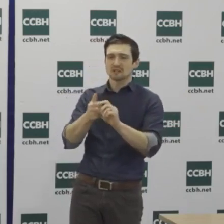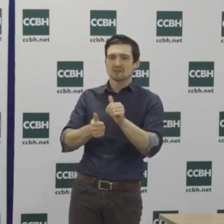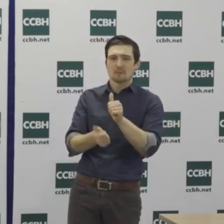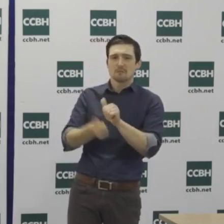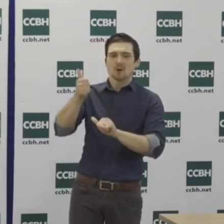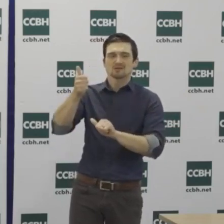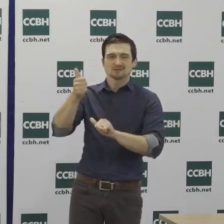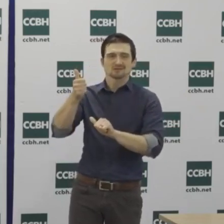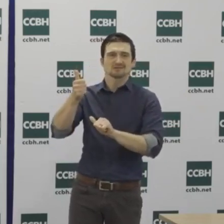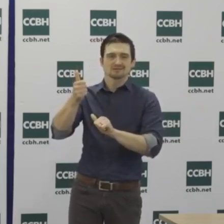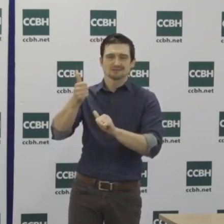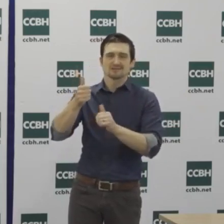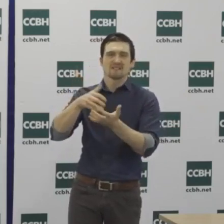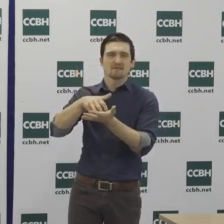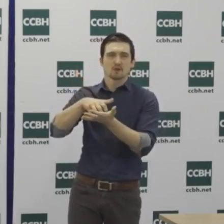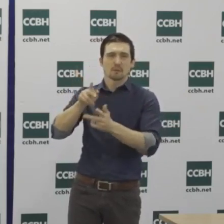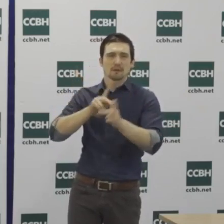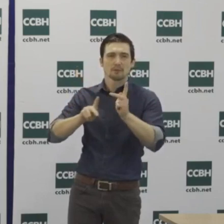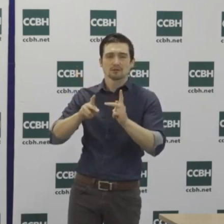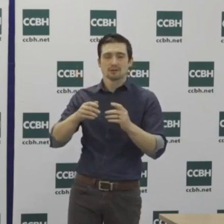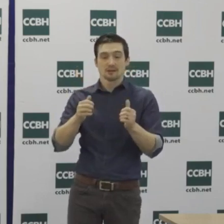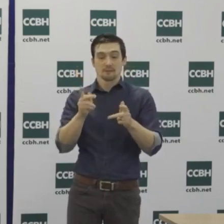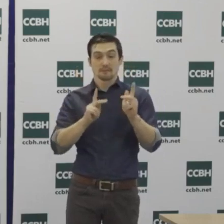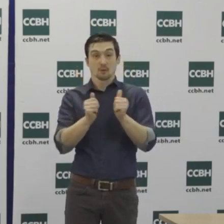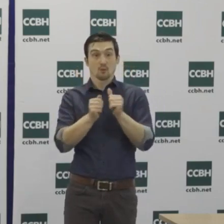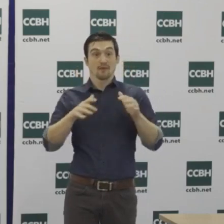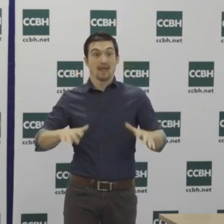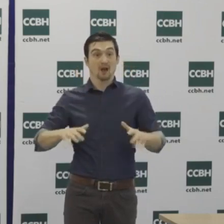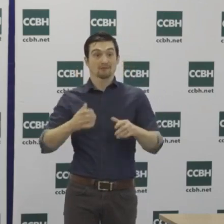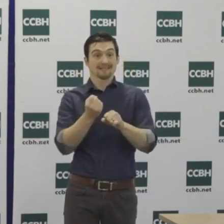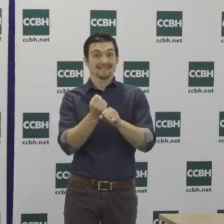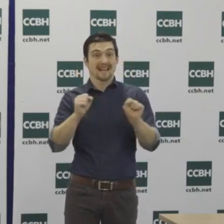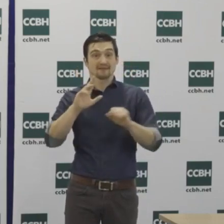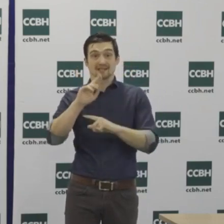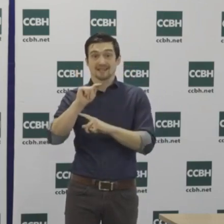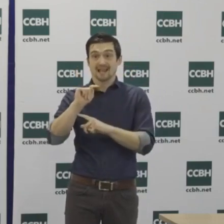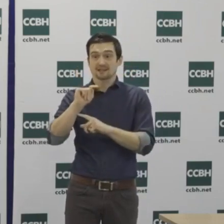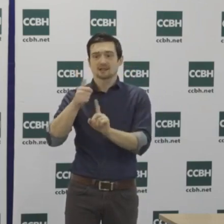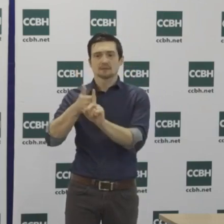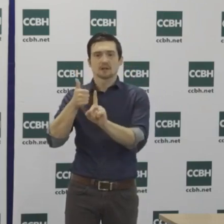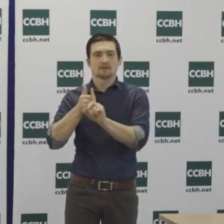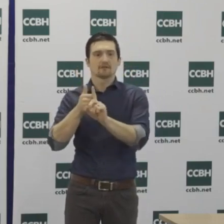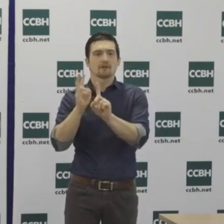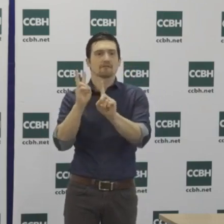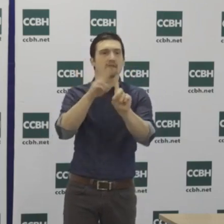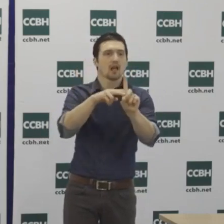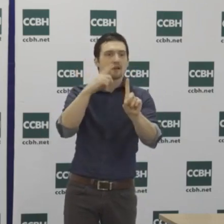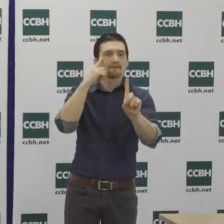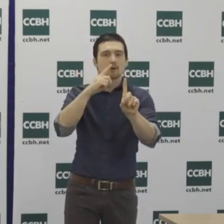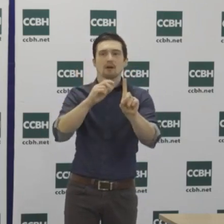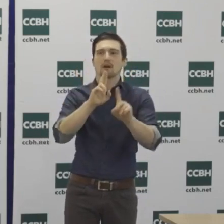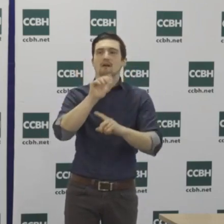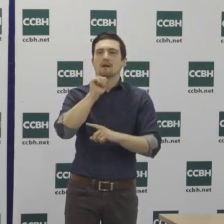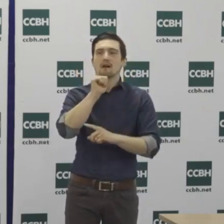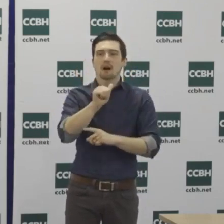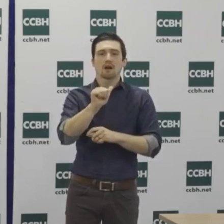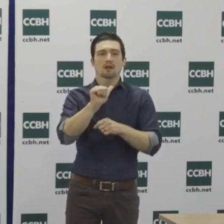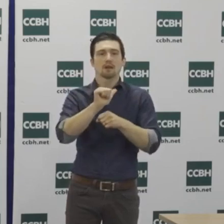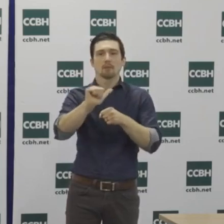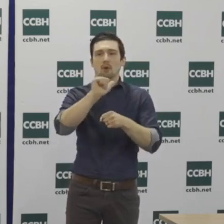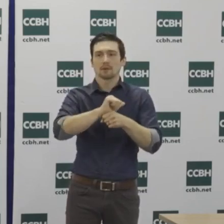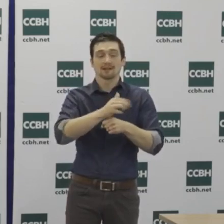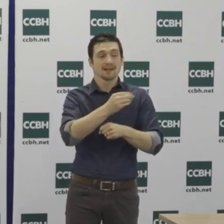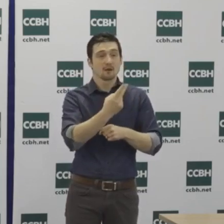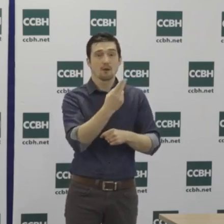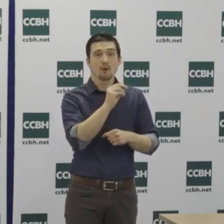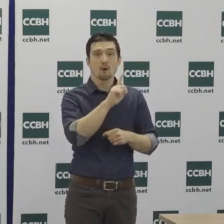others. Those without a safety net are filing in the millions for unemployment, and the